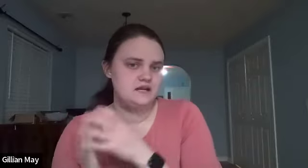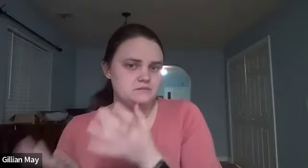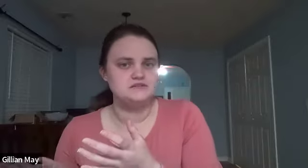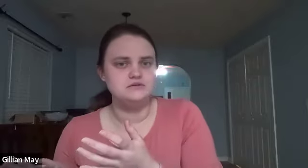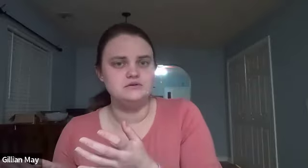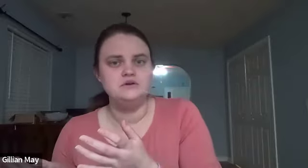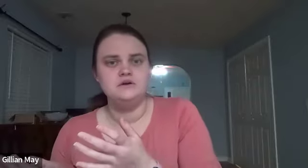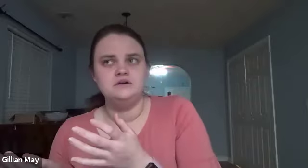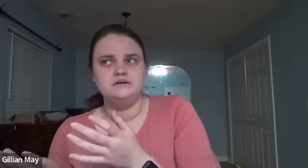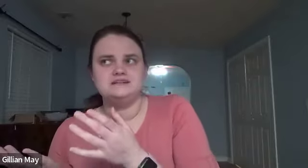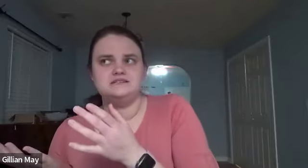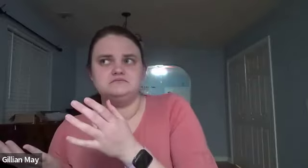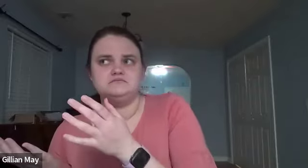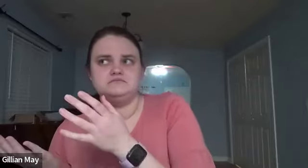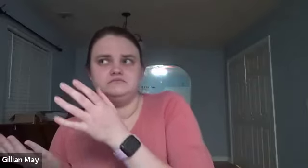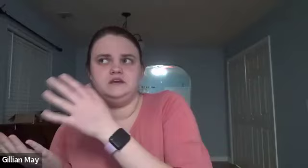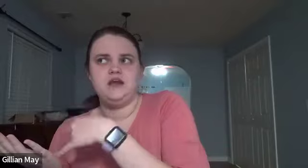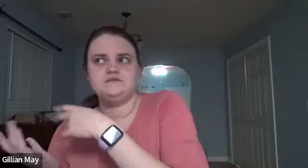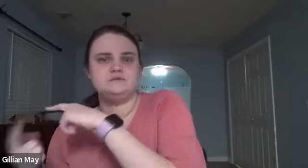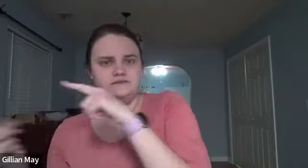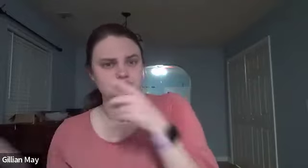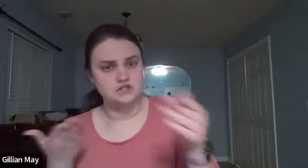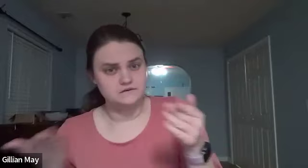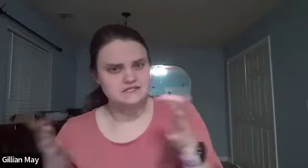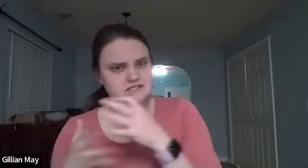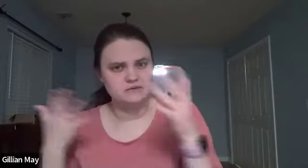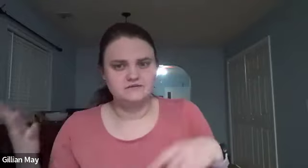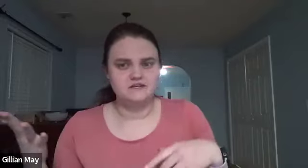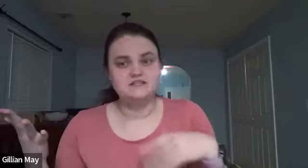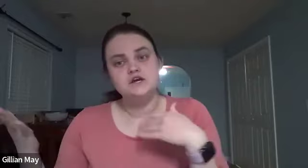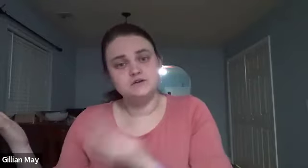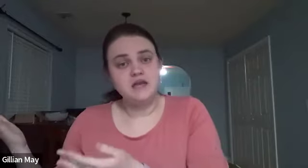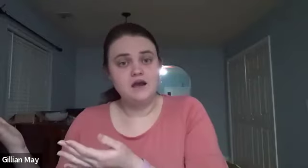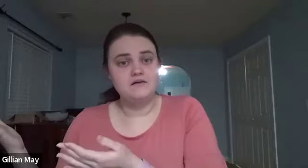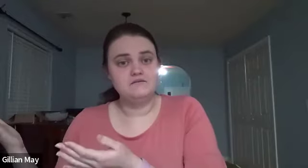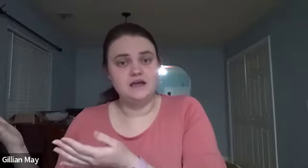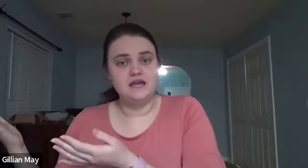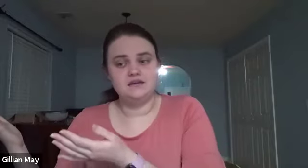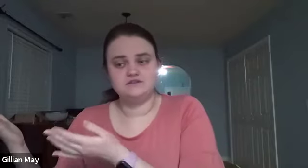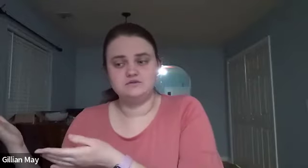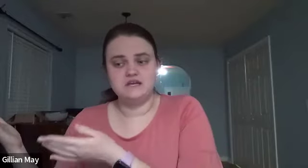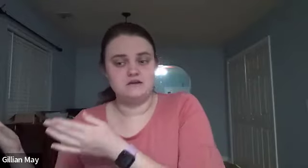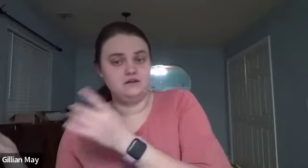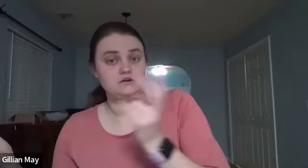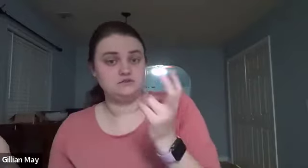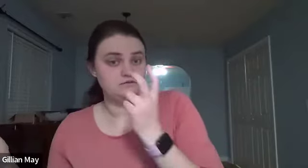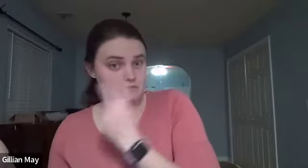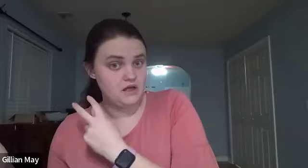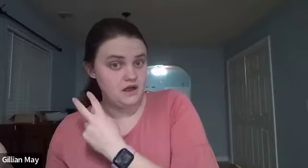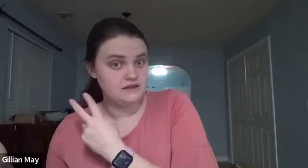at my school, because we have so many different services and so many different things. So we have like schools that are like our school for the blind